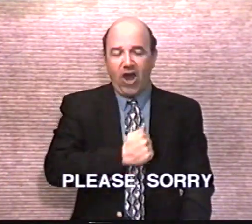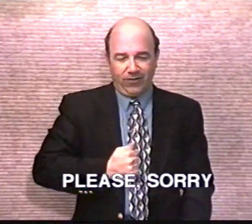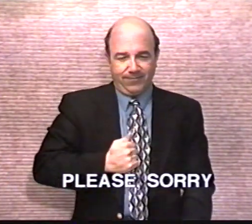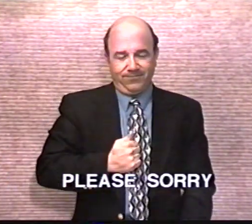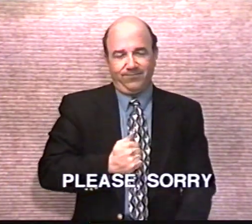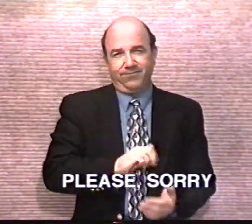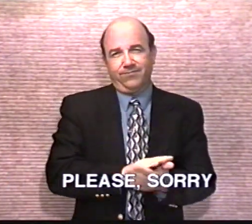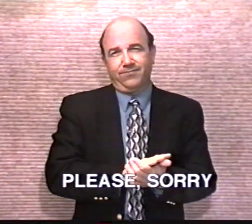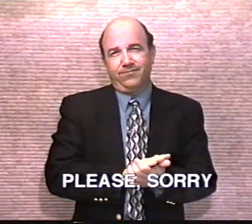sorry.